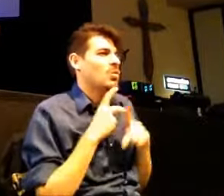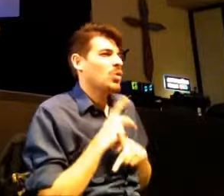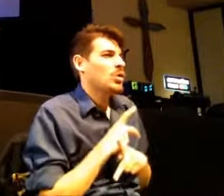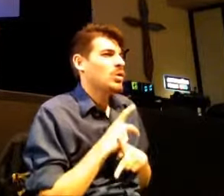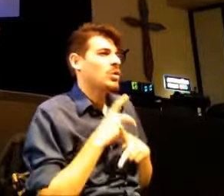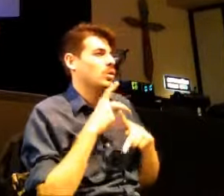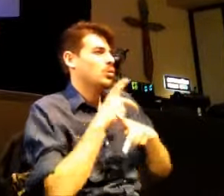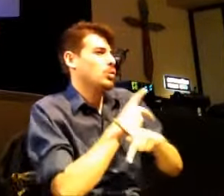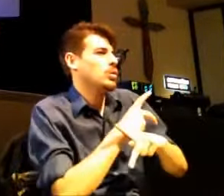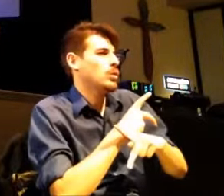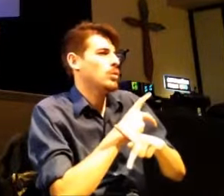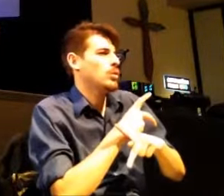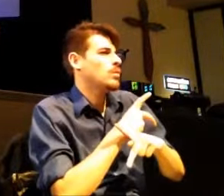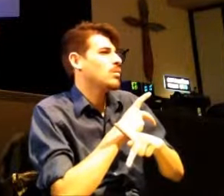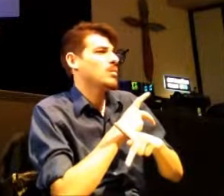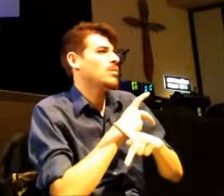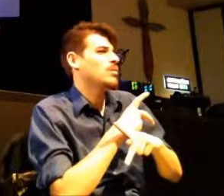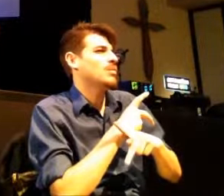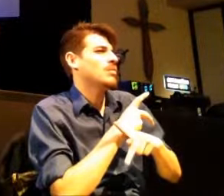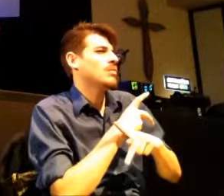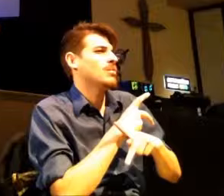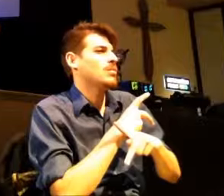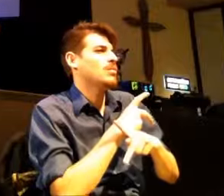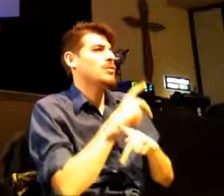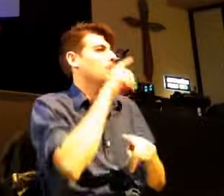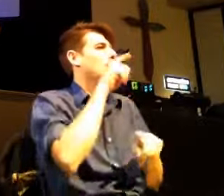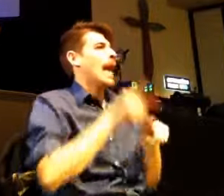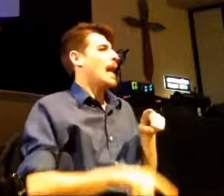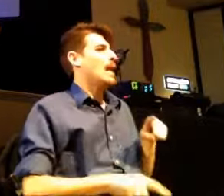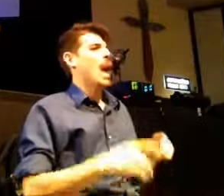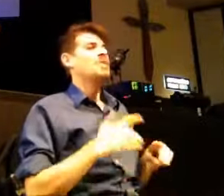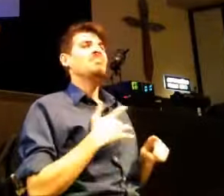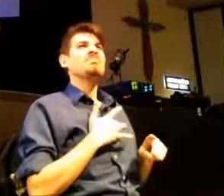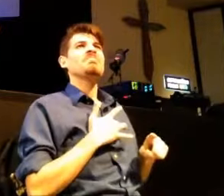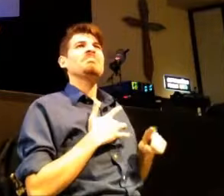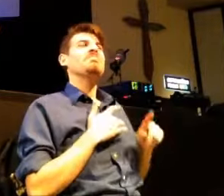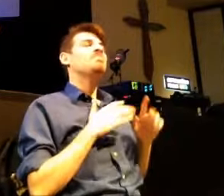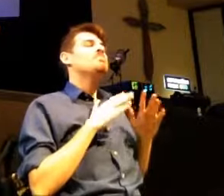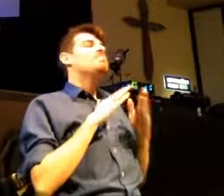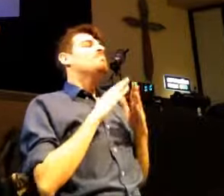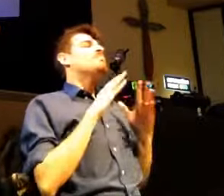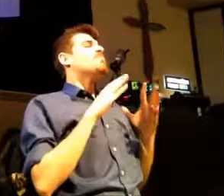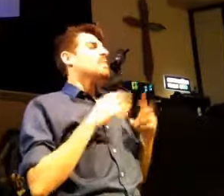there's never enough peace that you can make to make it all okay.